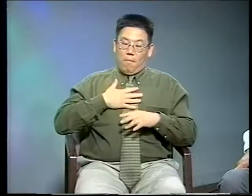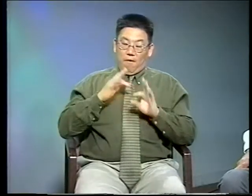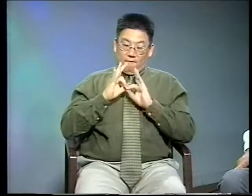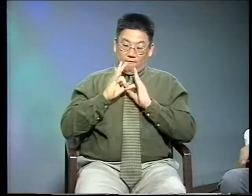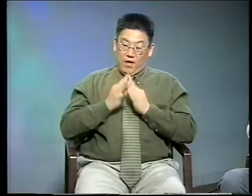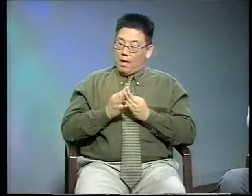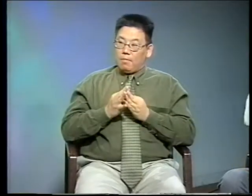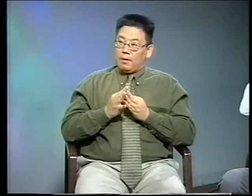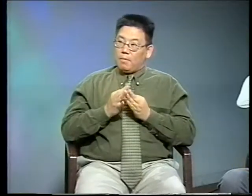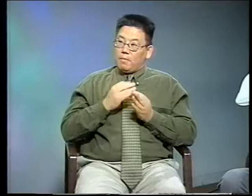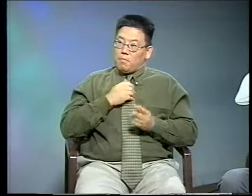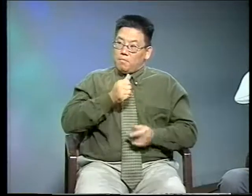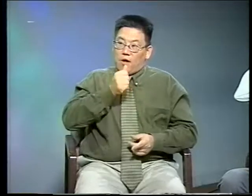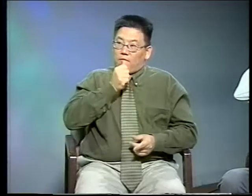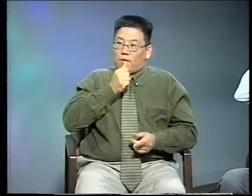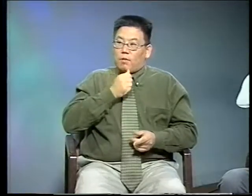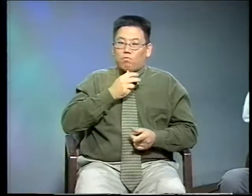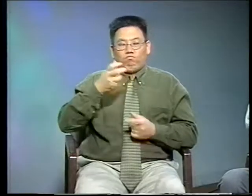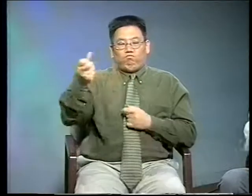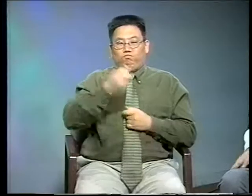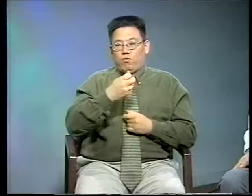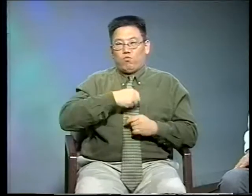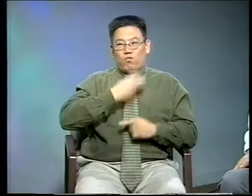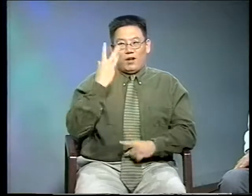saying. In my family,